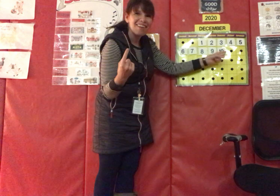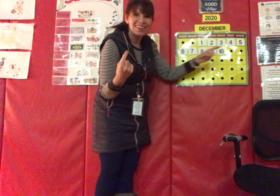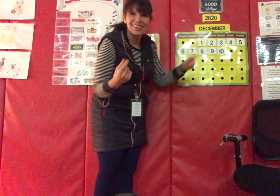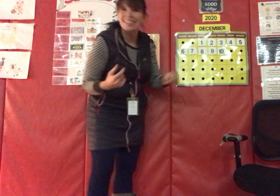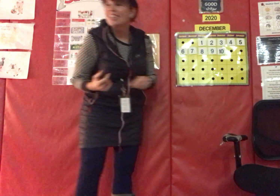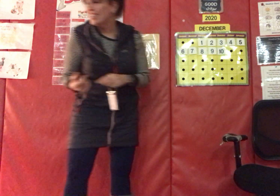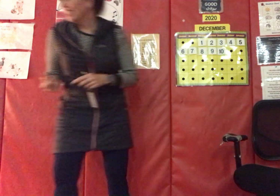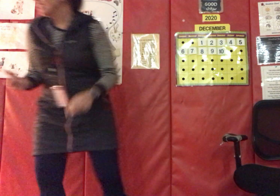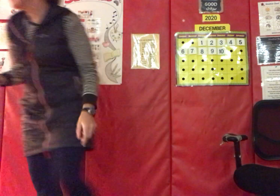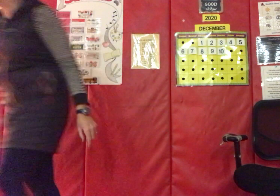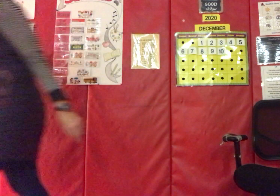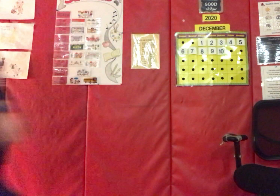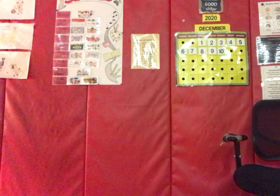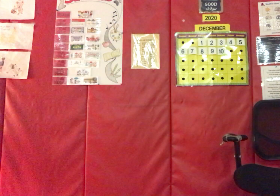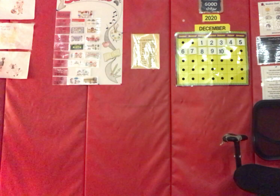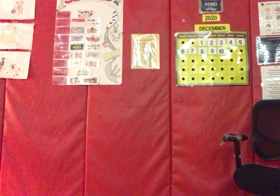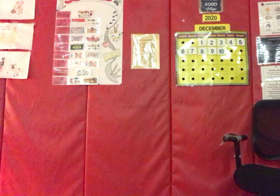1, 2, 3, 4, 5, 6, 7, 8, 9, 10, 11. Today is